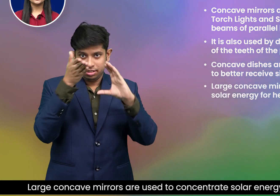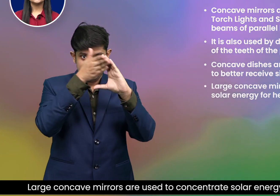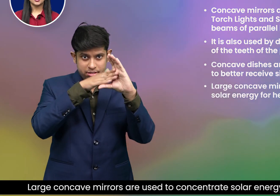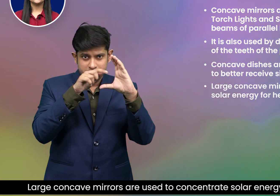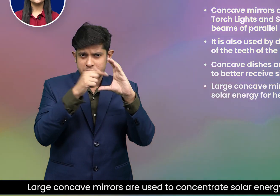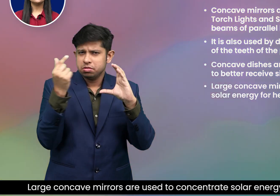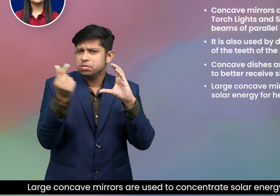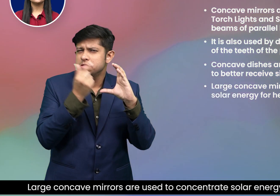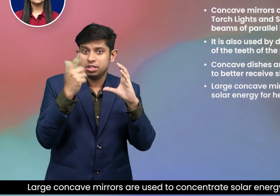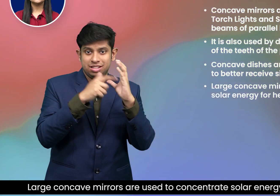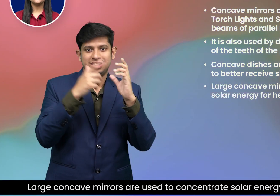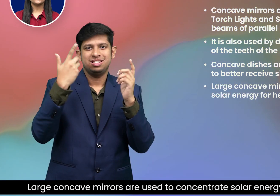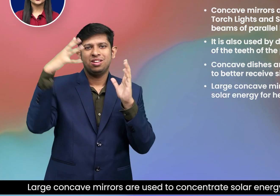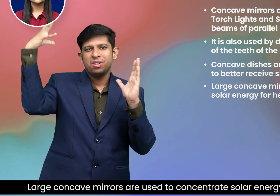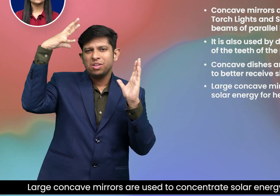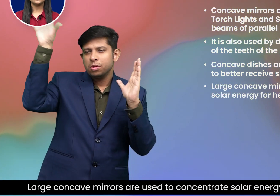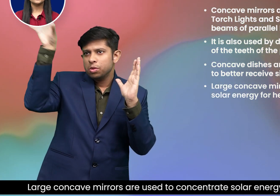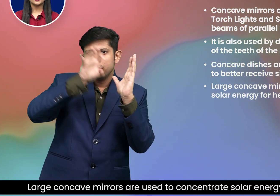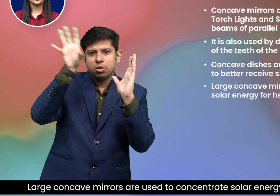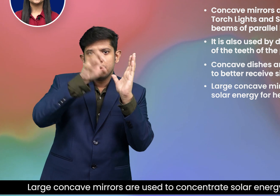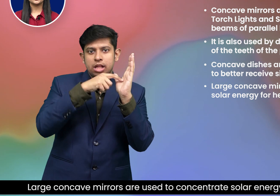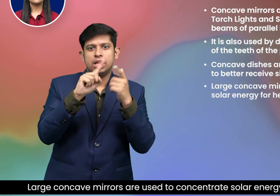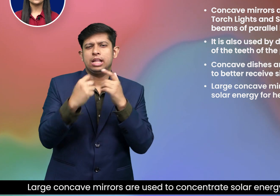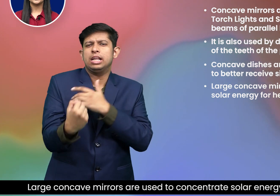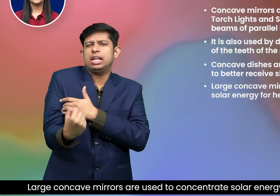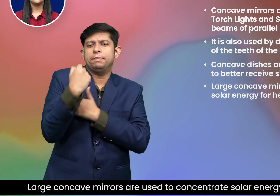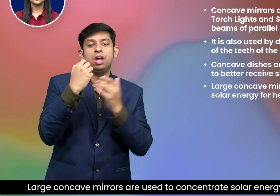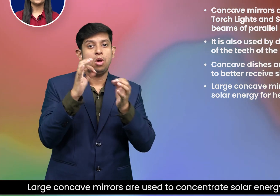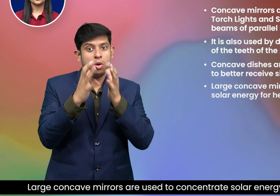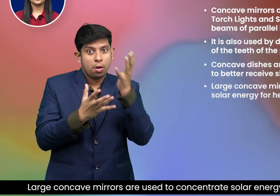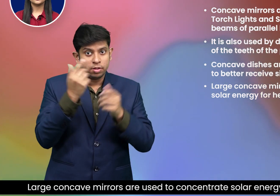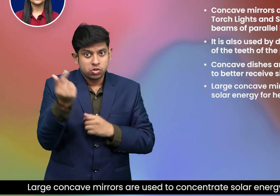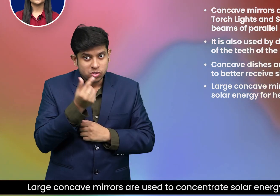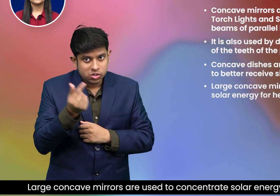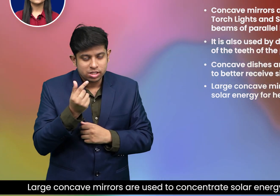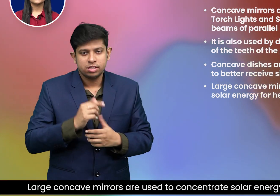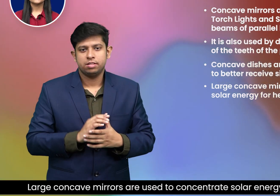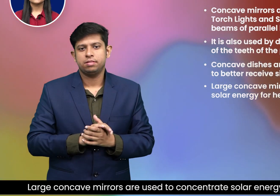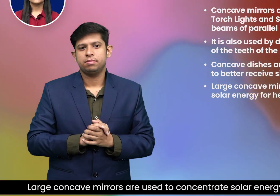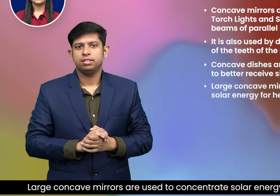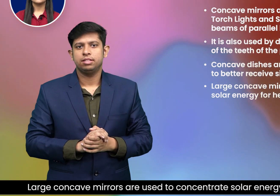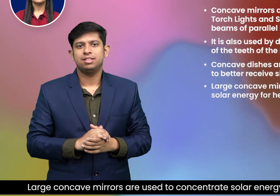concave mirrors are used to concentrate solar energy for heating purposes.